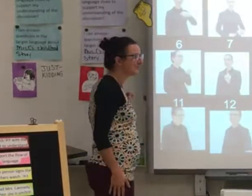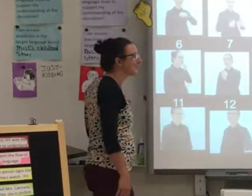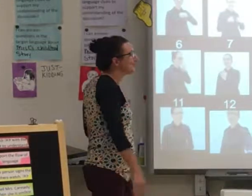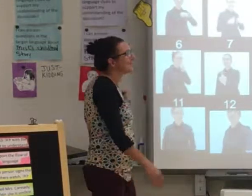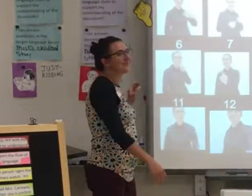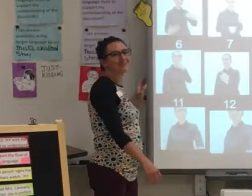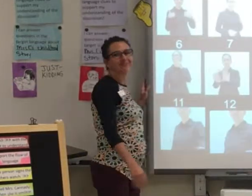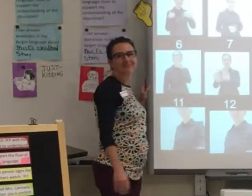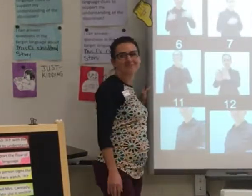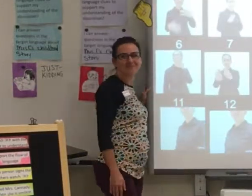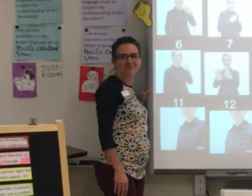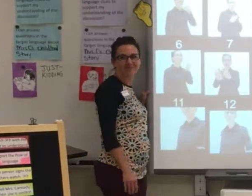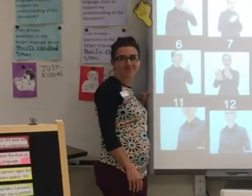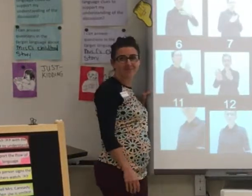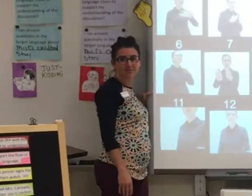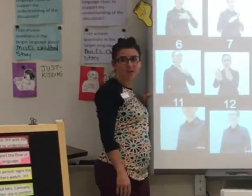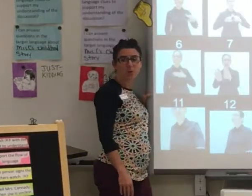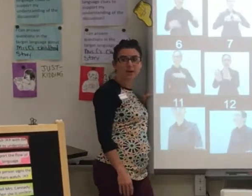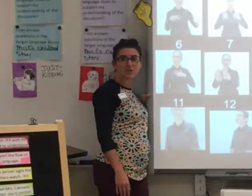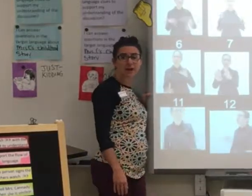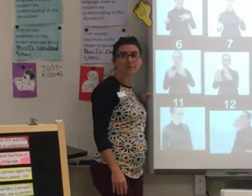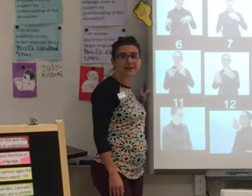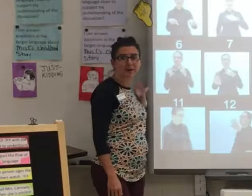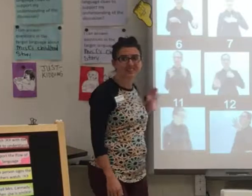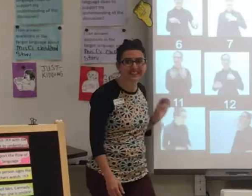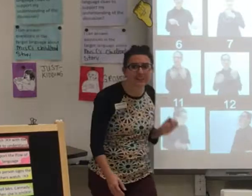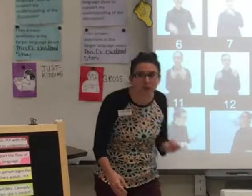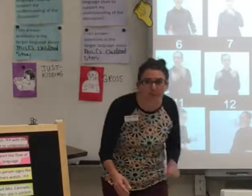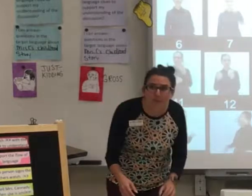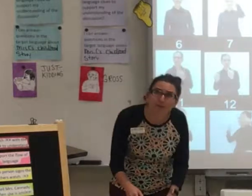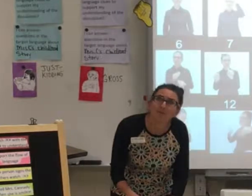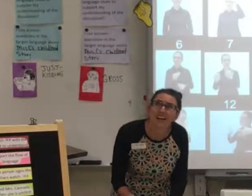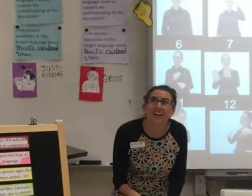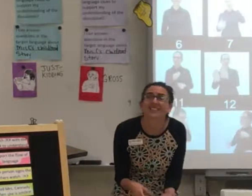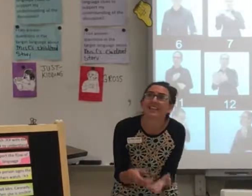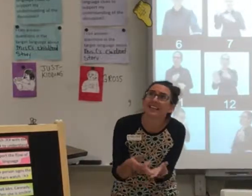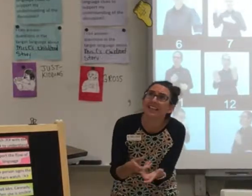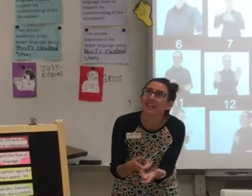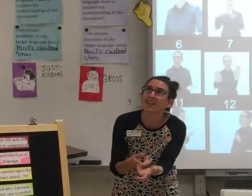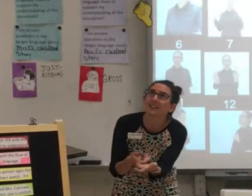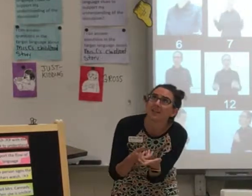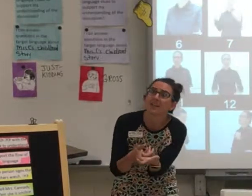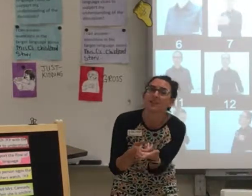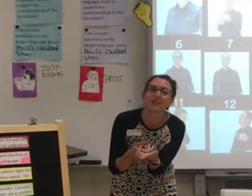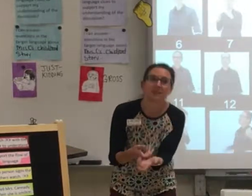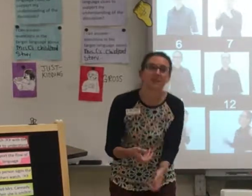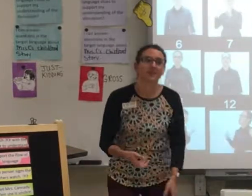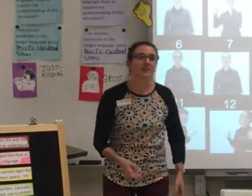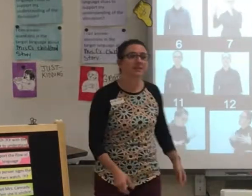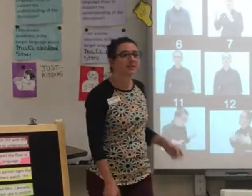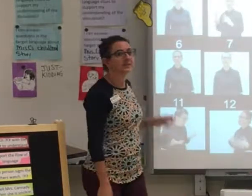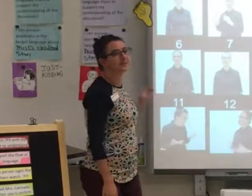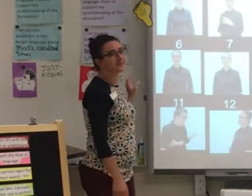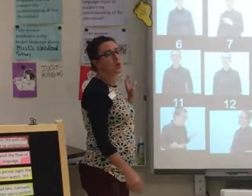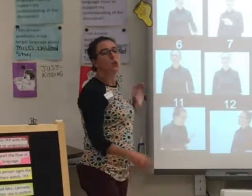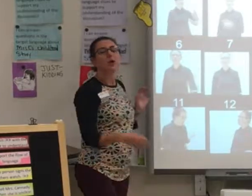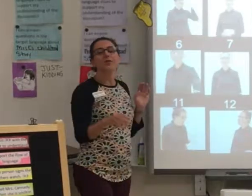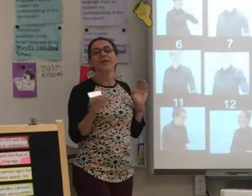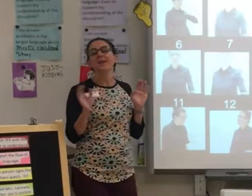went peeked out the door, you know, see your older I window. tried, but I was little, remember, I was 5. and You probably could have got kidnapped. Well, think